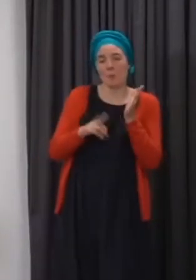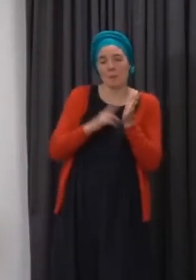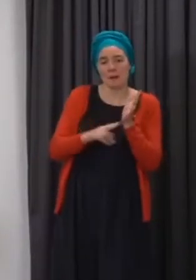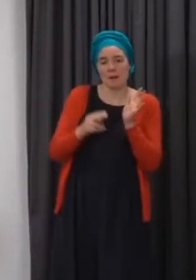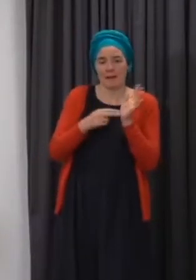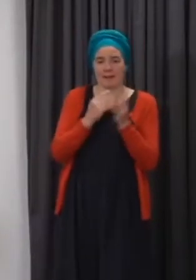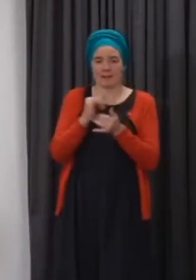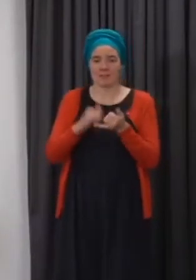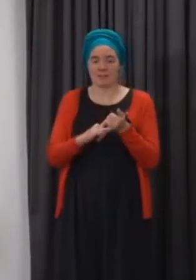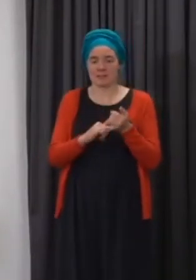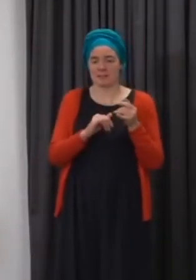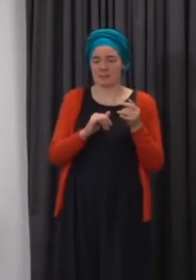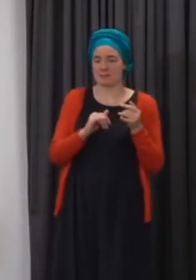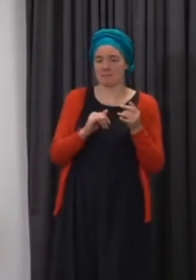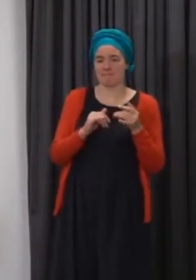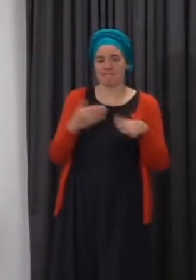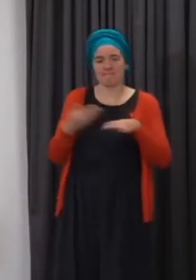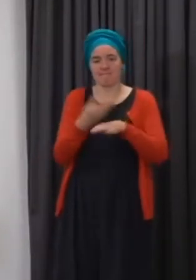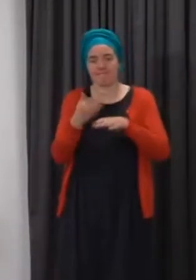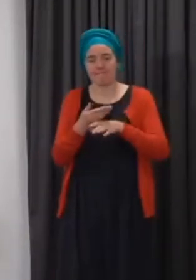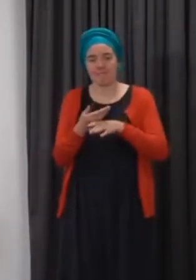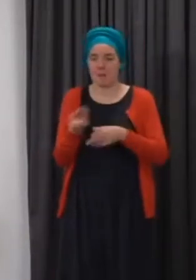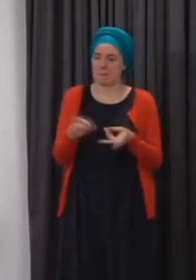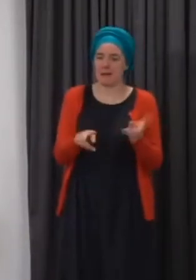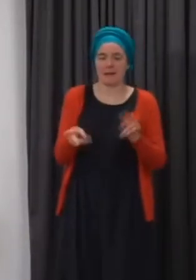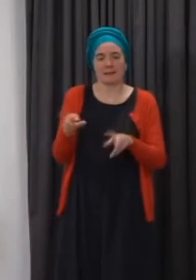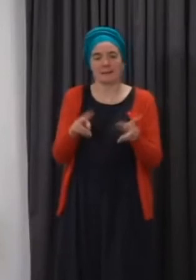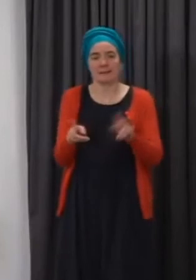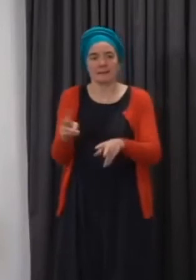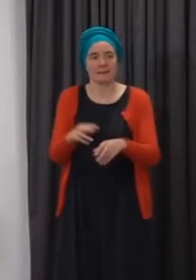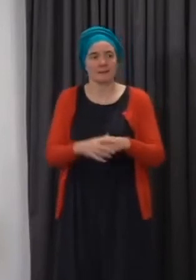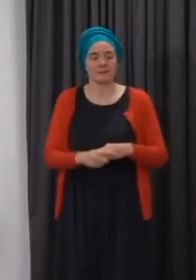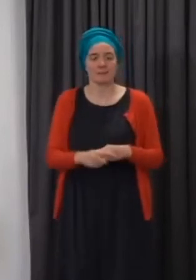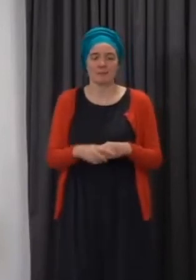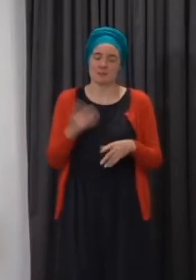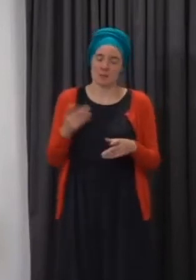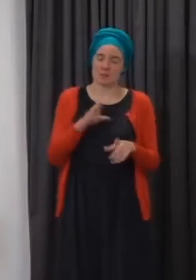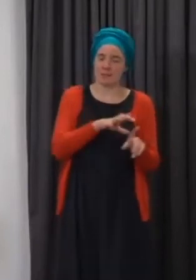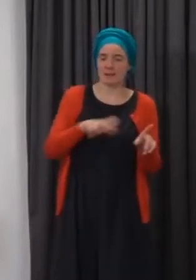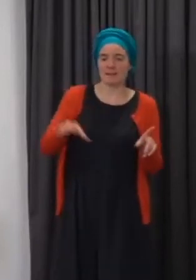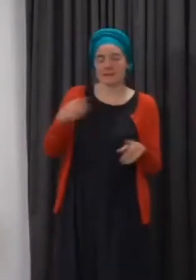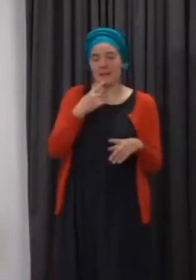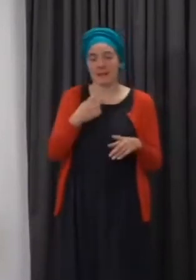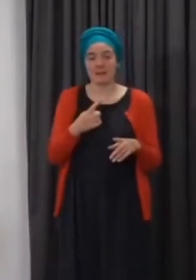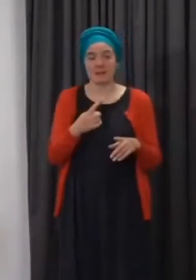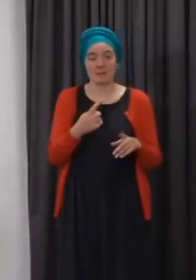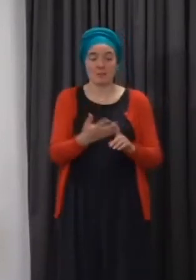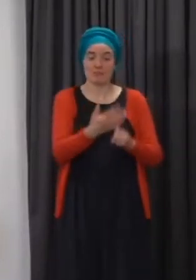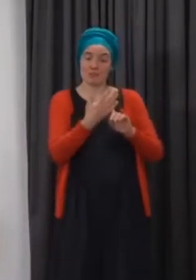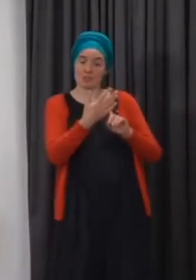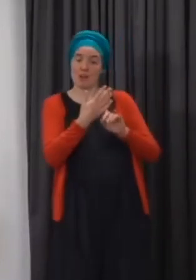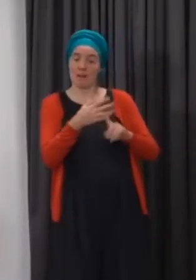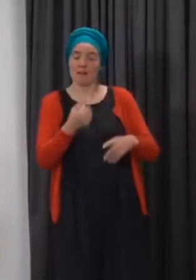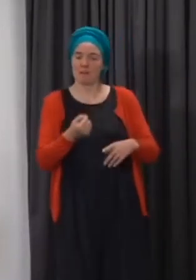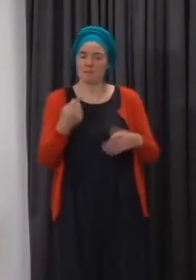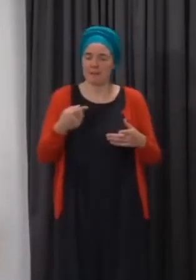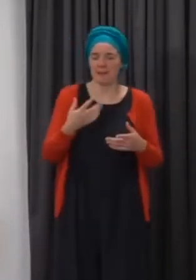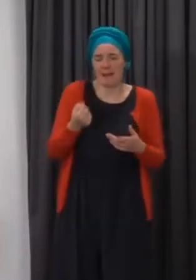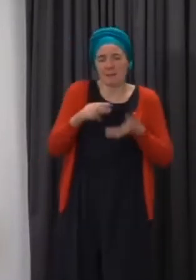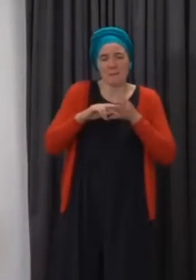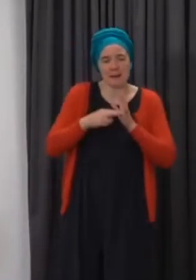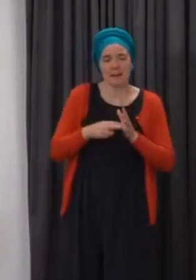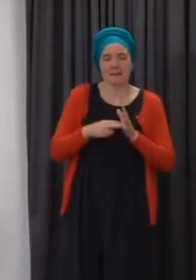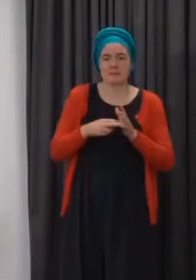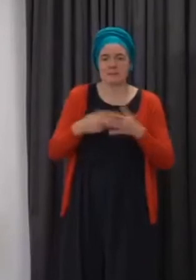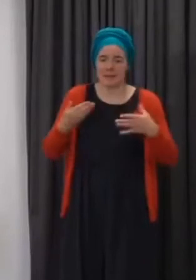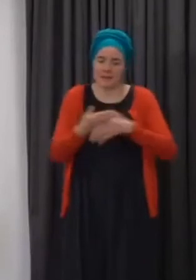services. And you know, hopefully that whilst sites are reporting that they have a pressure, what they also report are their plans and their actions to make sure that is lowered